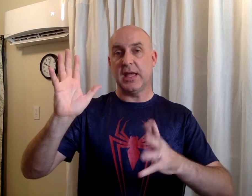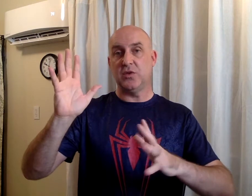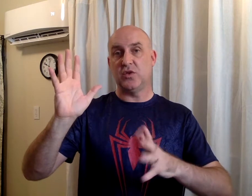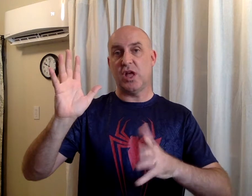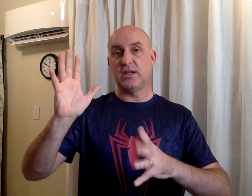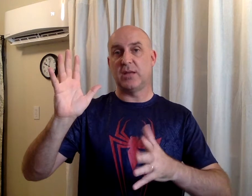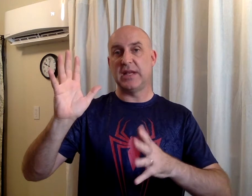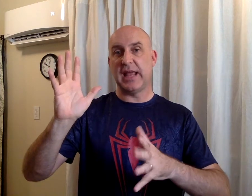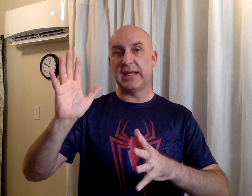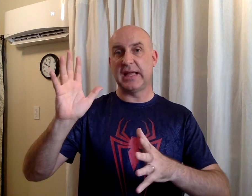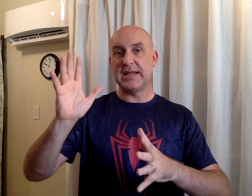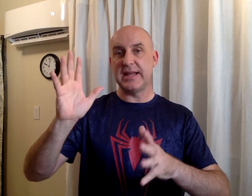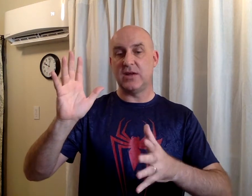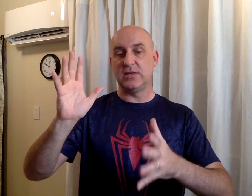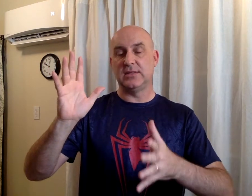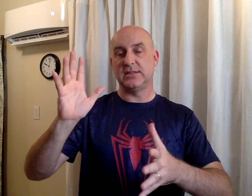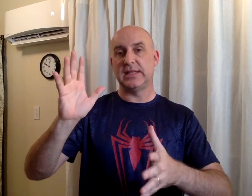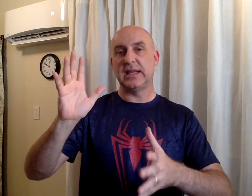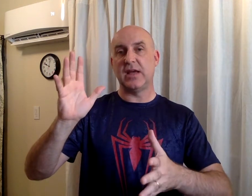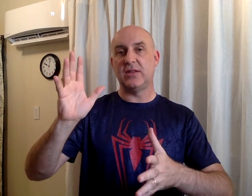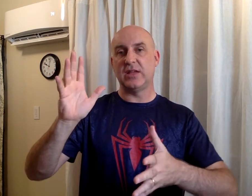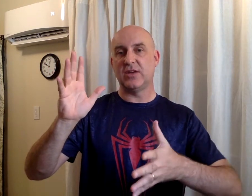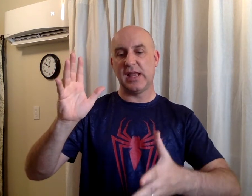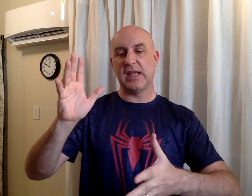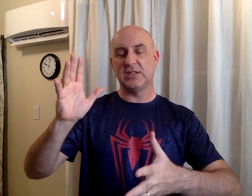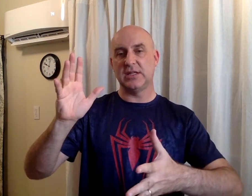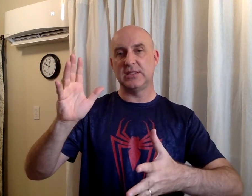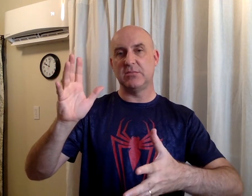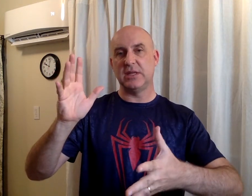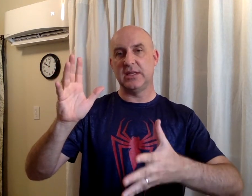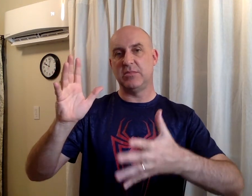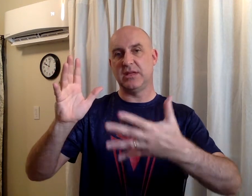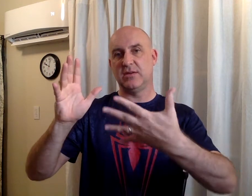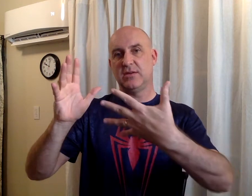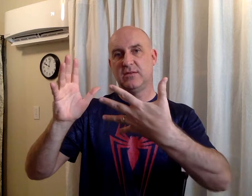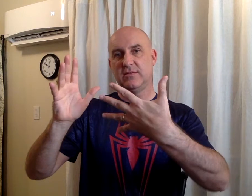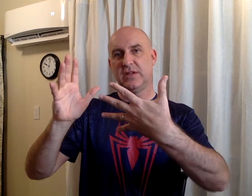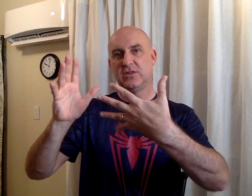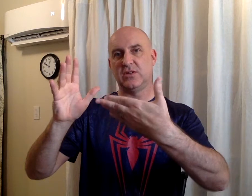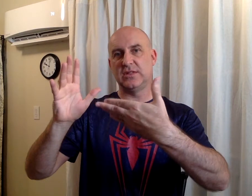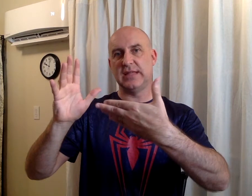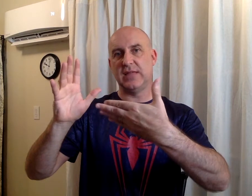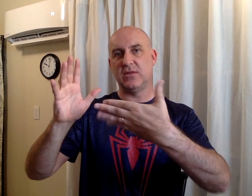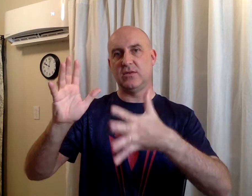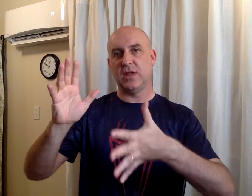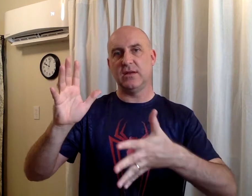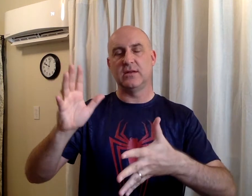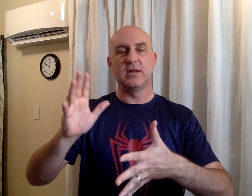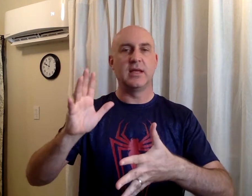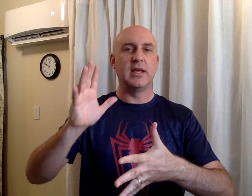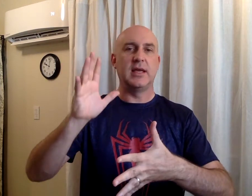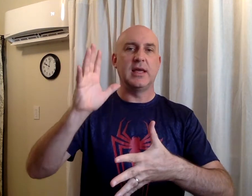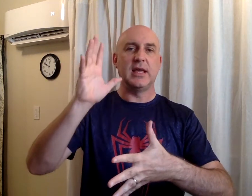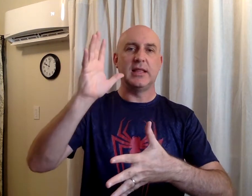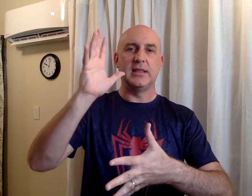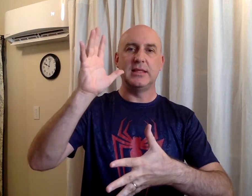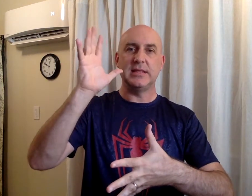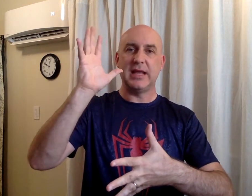your non-dominant hand kind of down and sticking out, like you're going to handshake somebody, but your fingers aren't together, okay? This hand